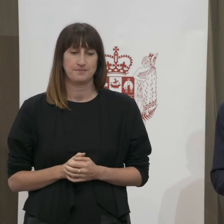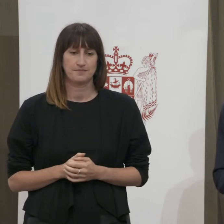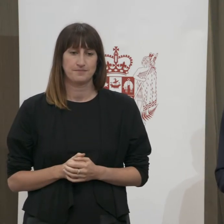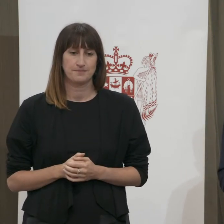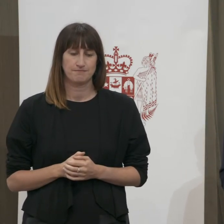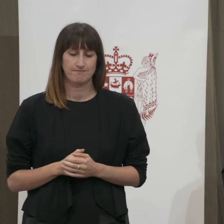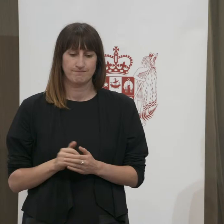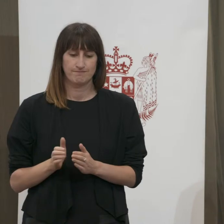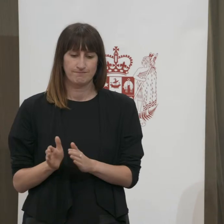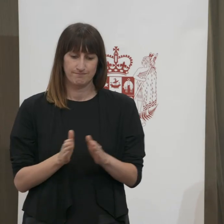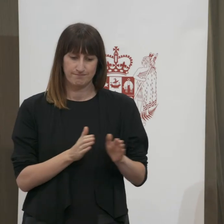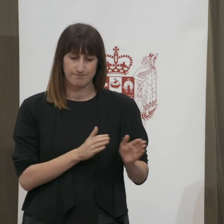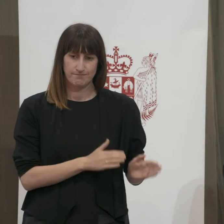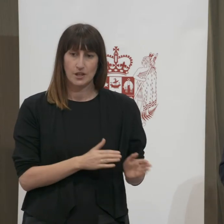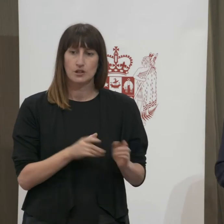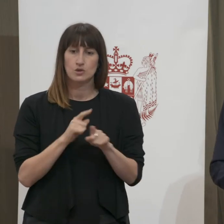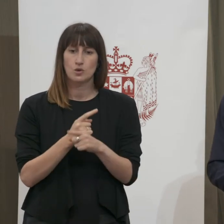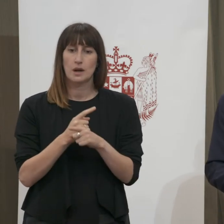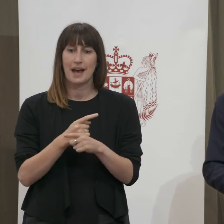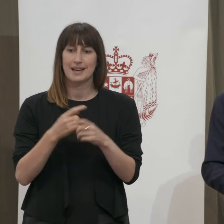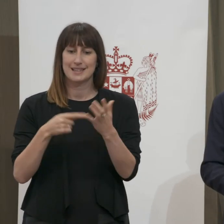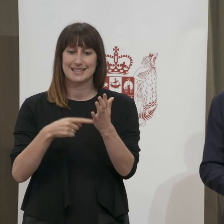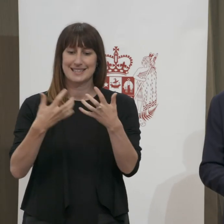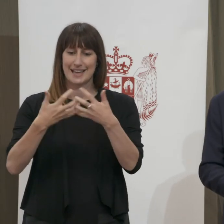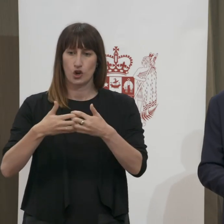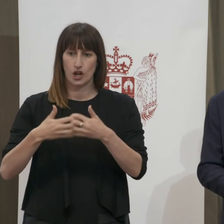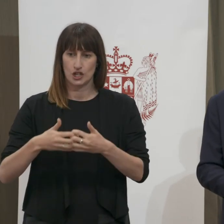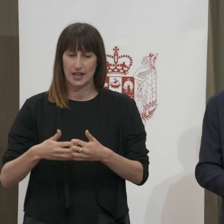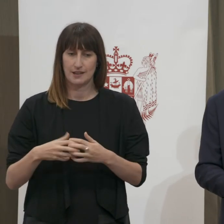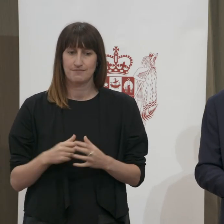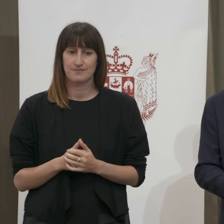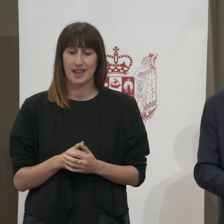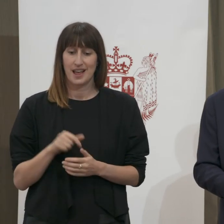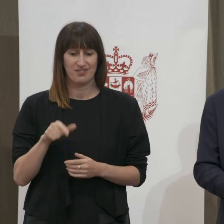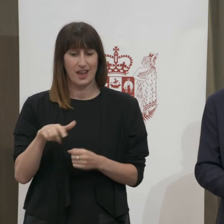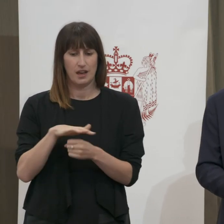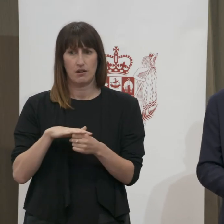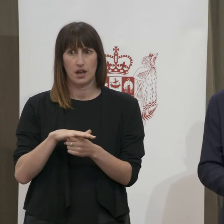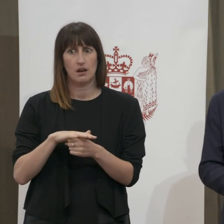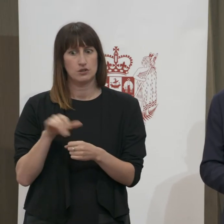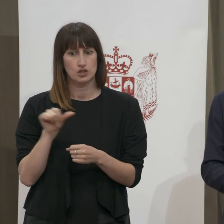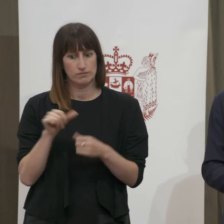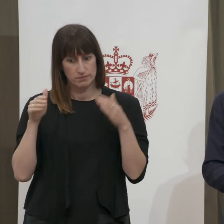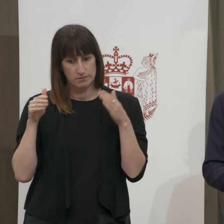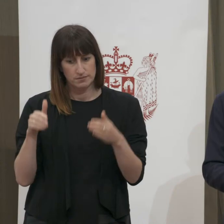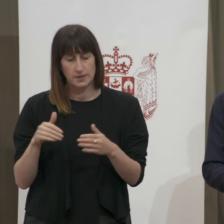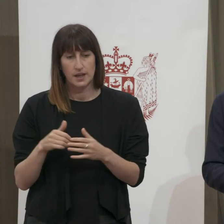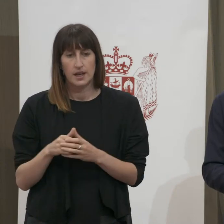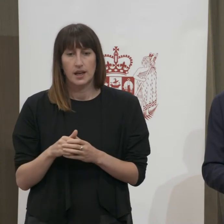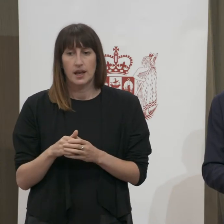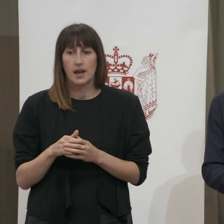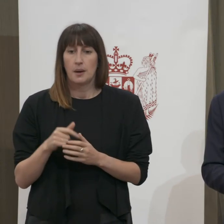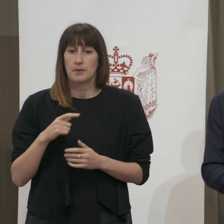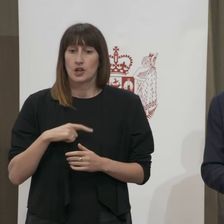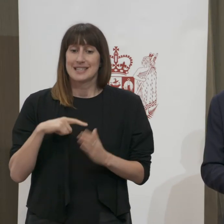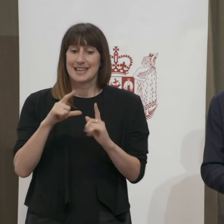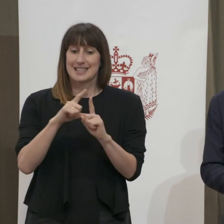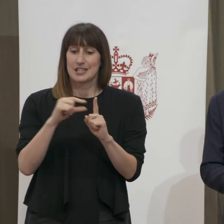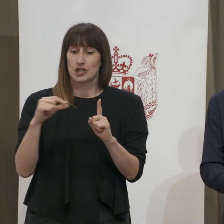Let me turn now to technology. An area long overdue for attention is the use of digital tools in